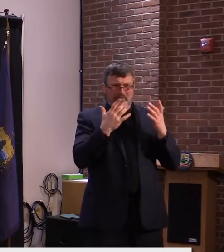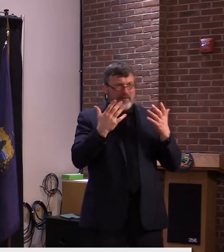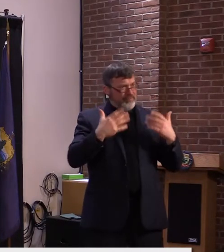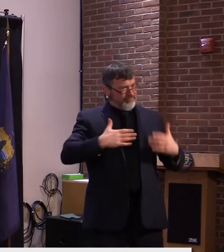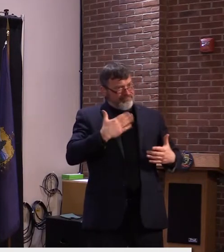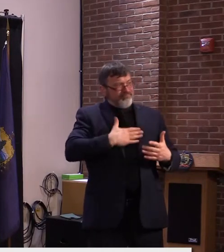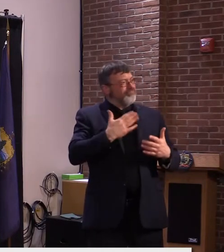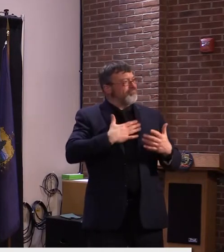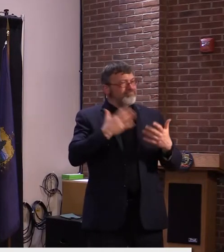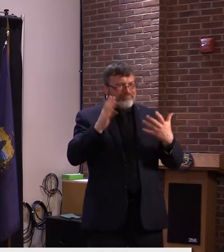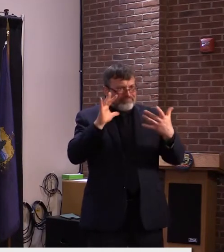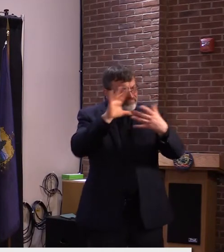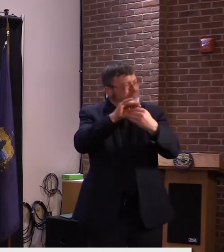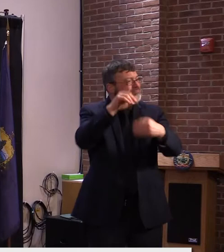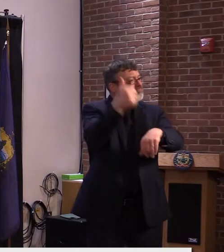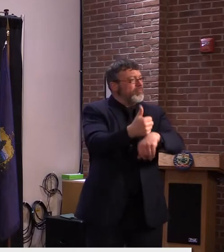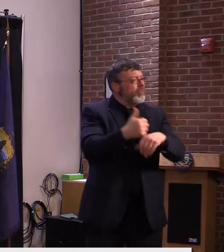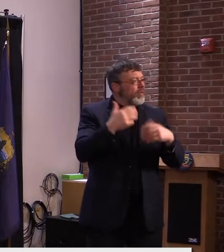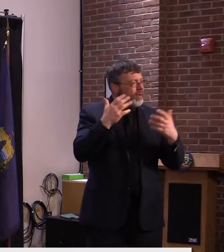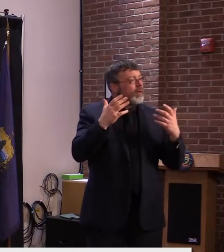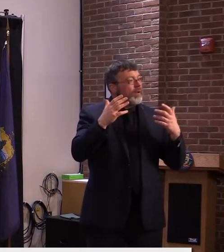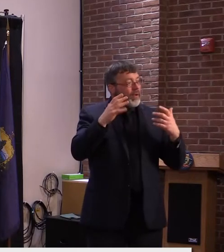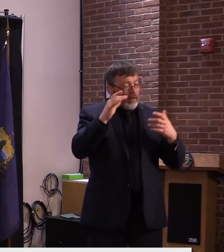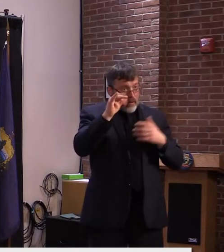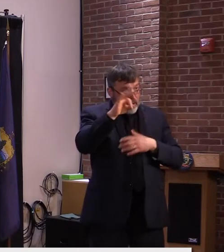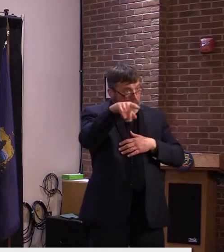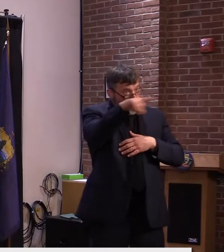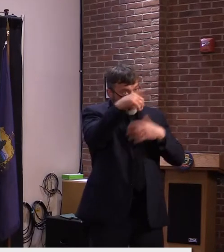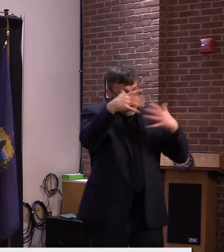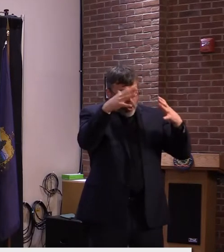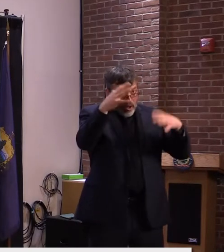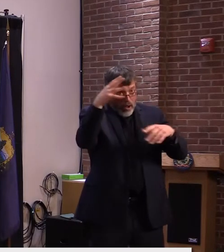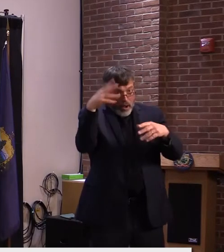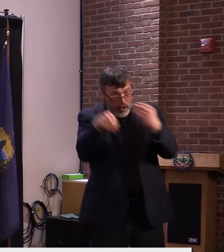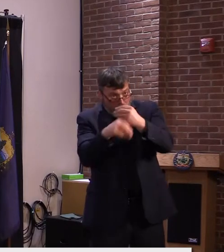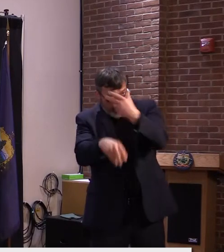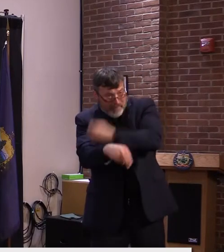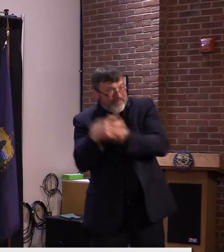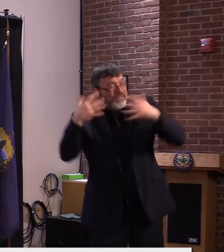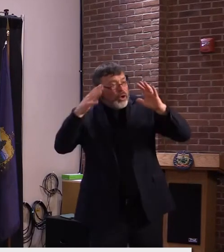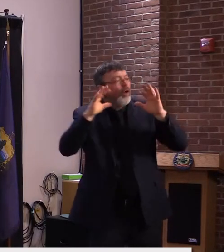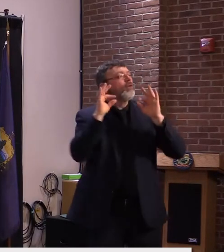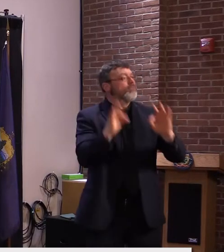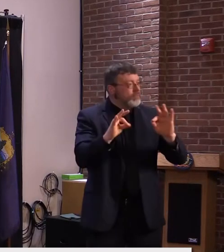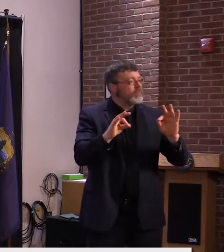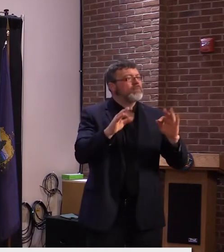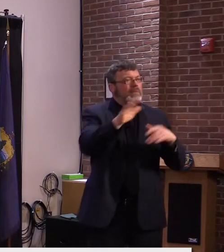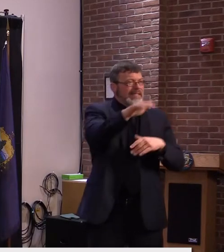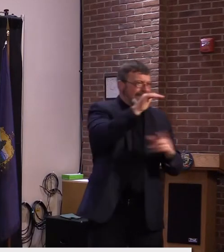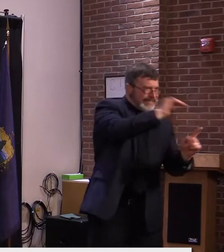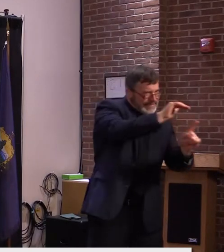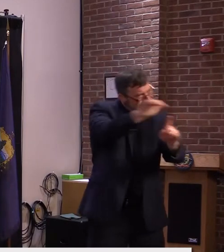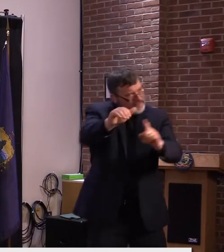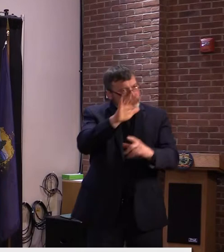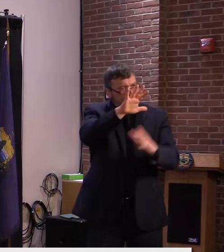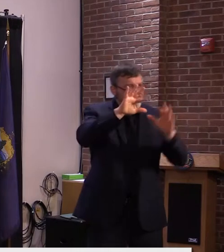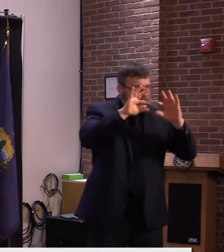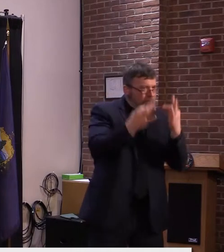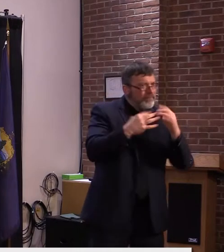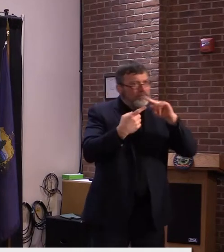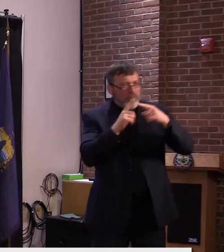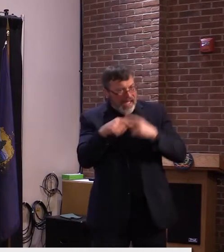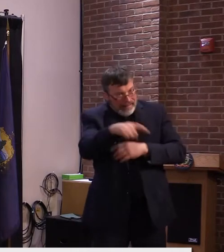booster, help spread the word to friends and family. And if you haven't yet gotten yours, find a time and place that works for